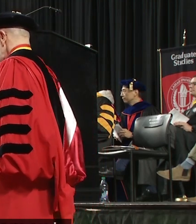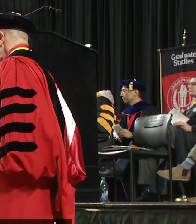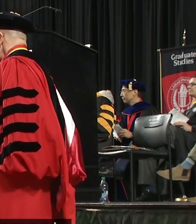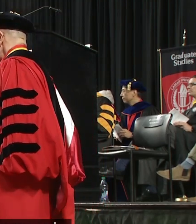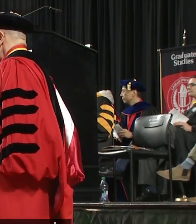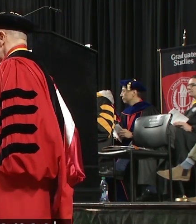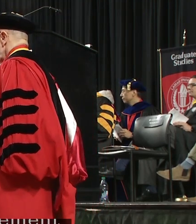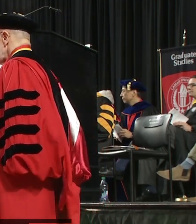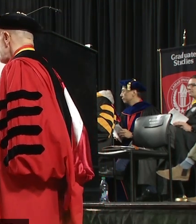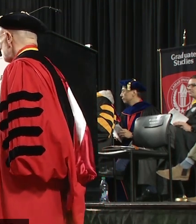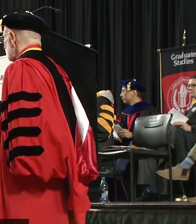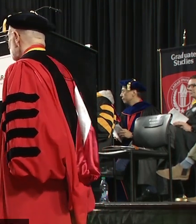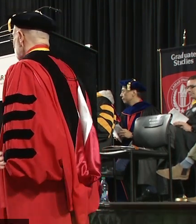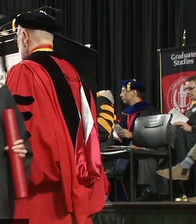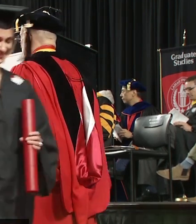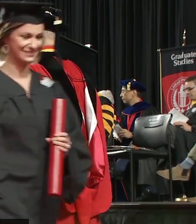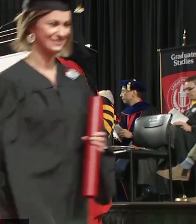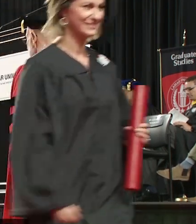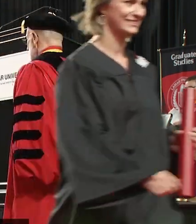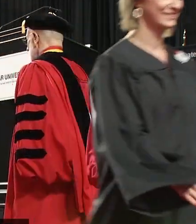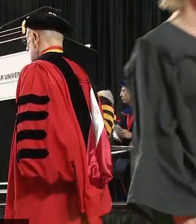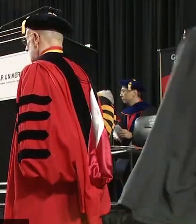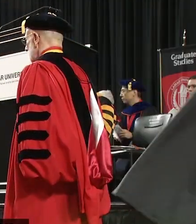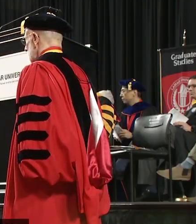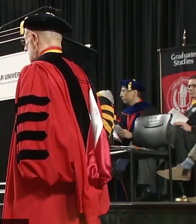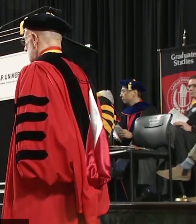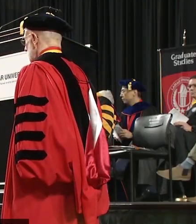Brittany Ann Ferrer, cum laude.